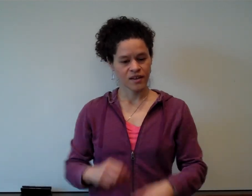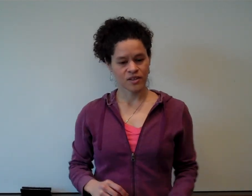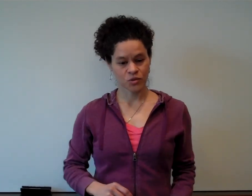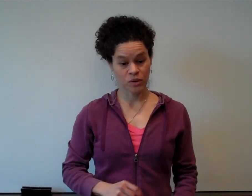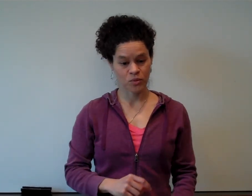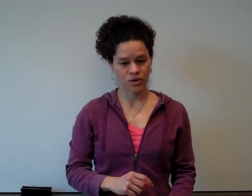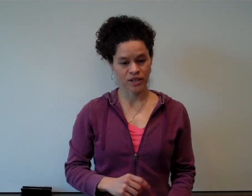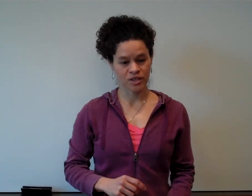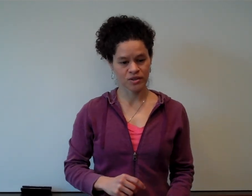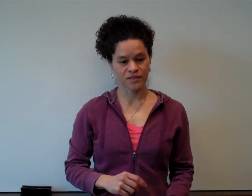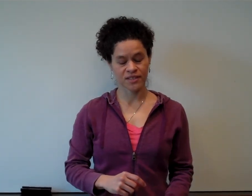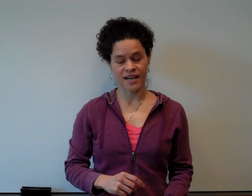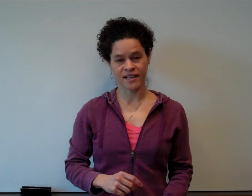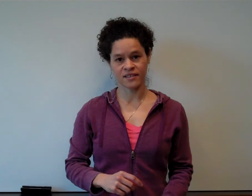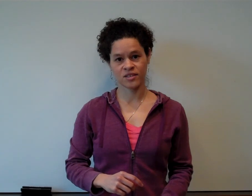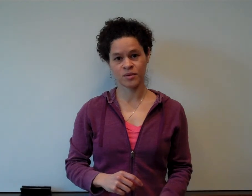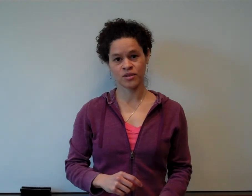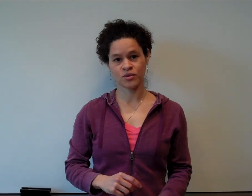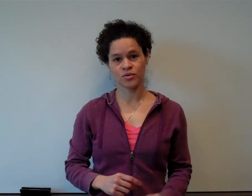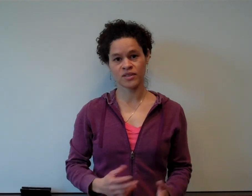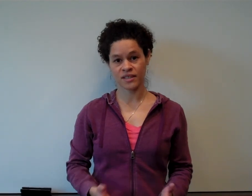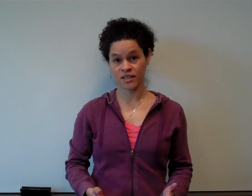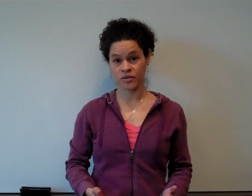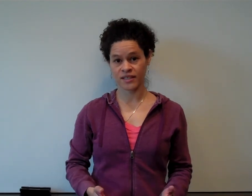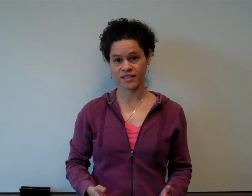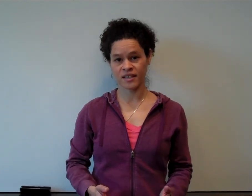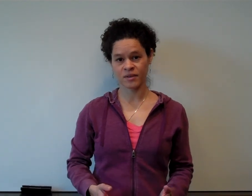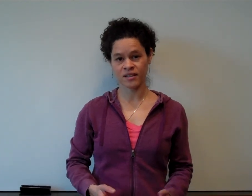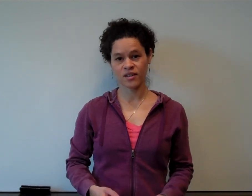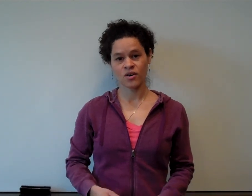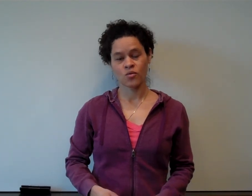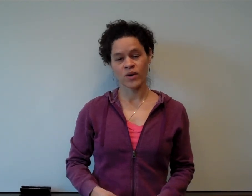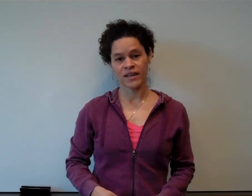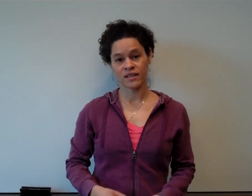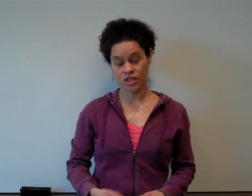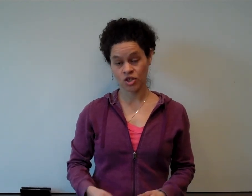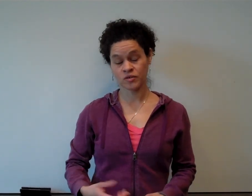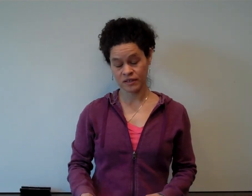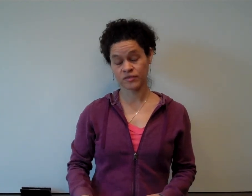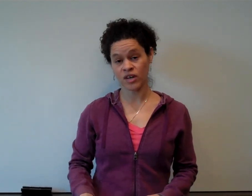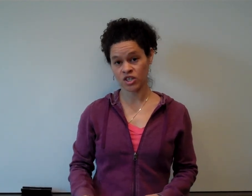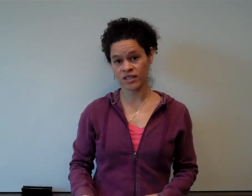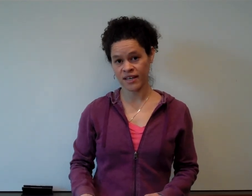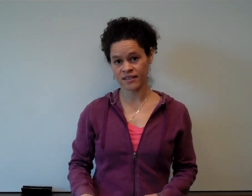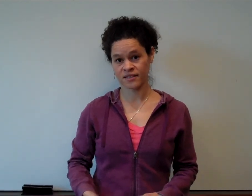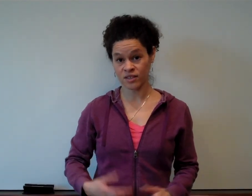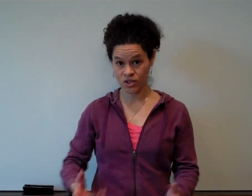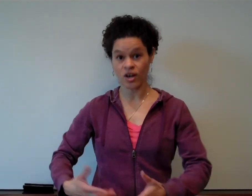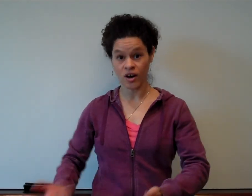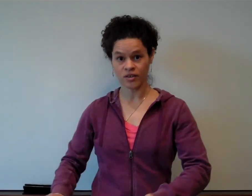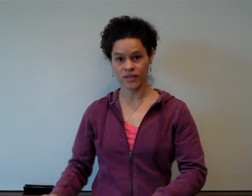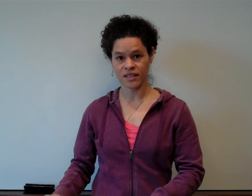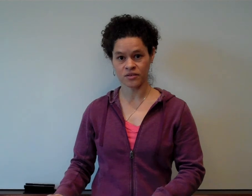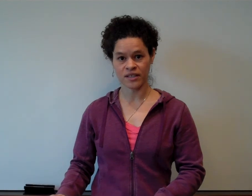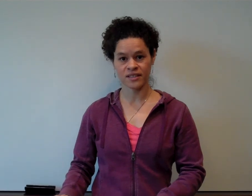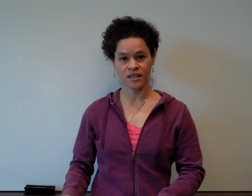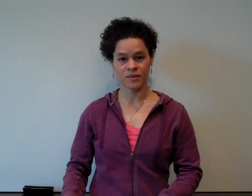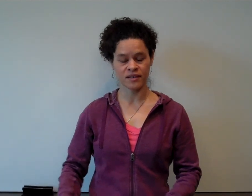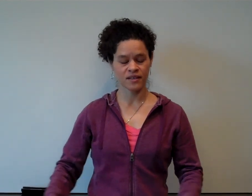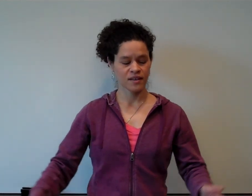There's one more accusative sign to be used in indirect statement when the accusative is functioning as the star of the indirect statement.